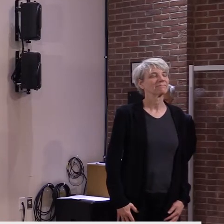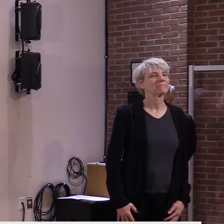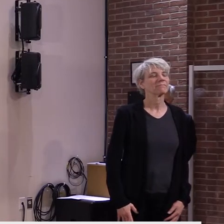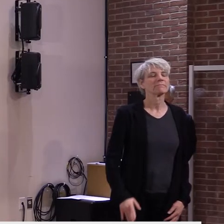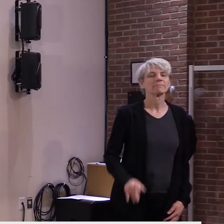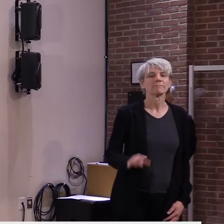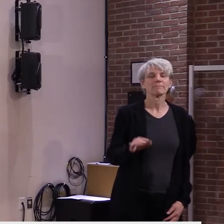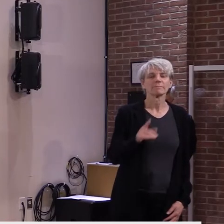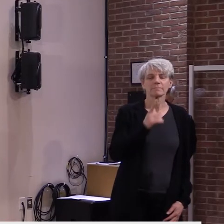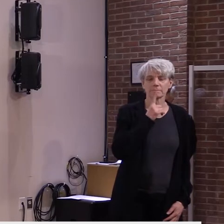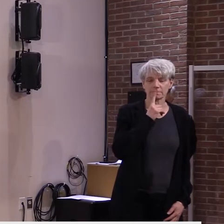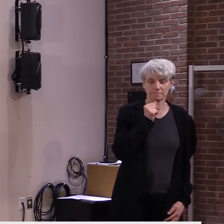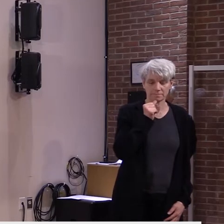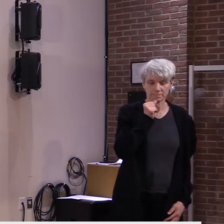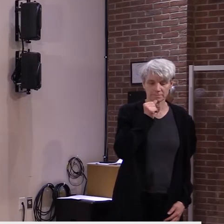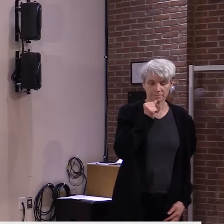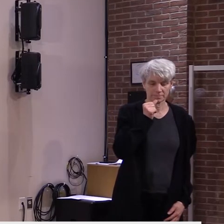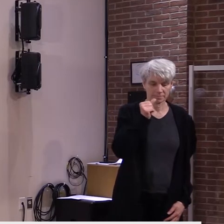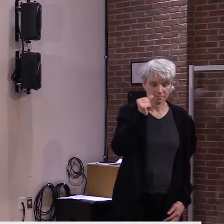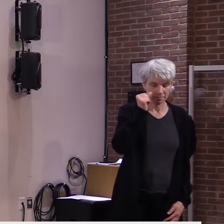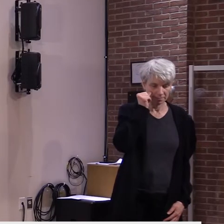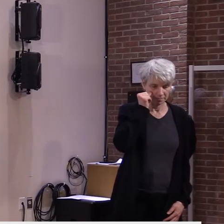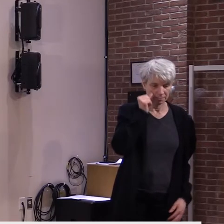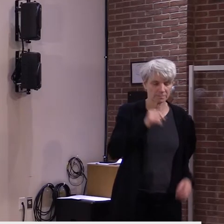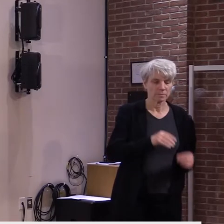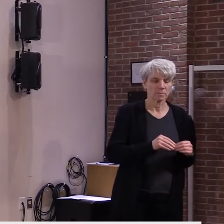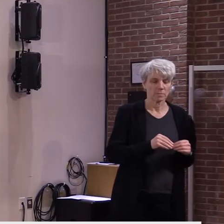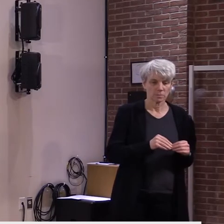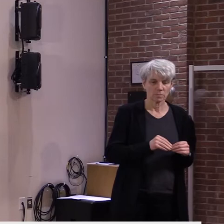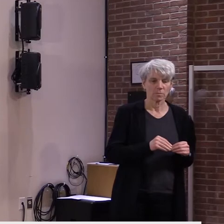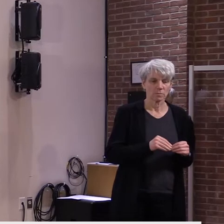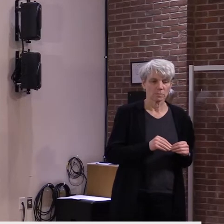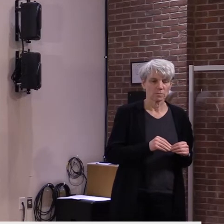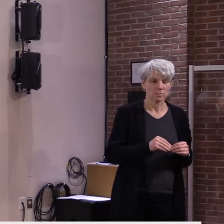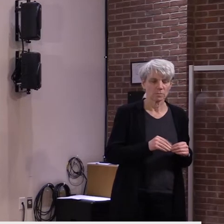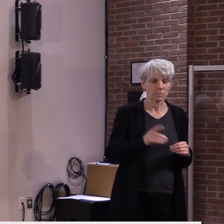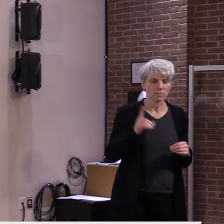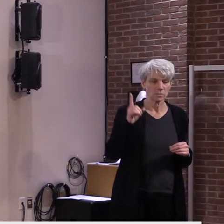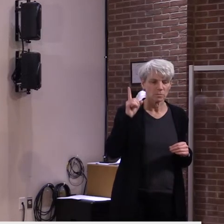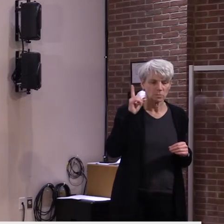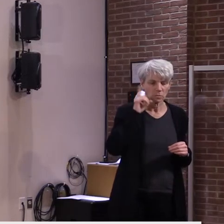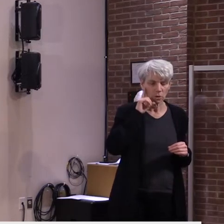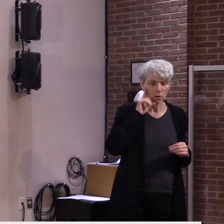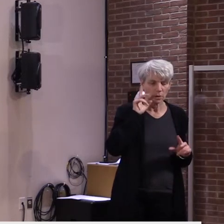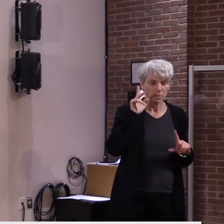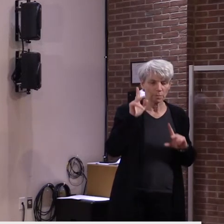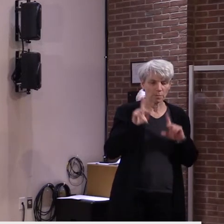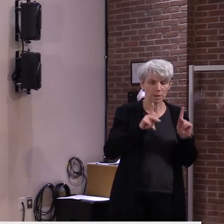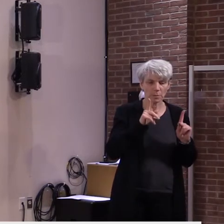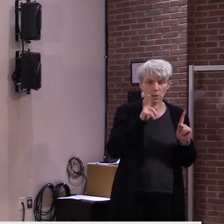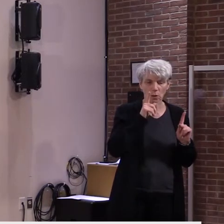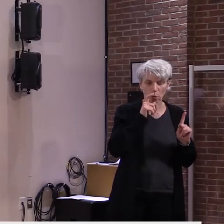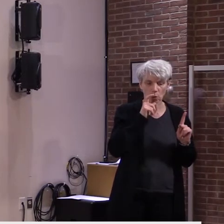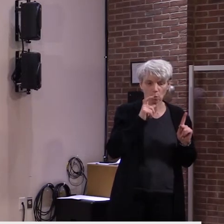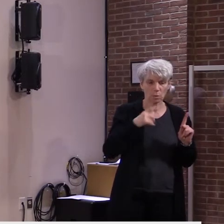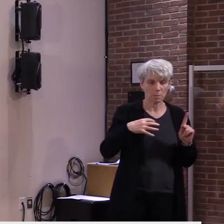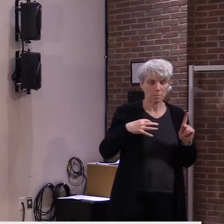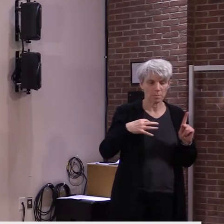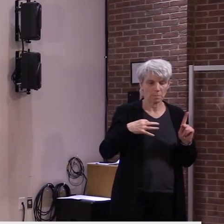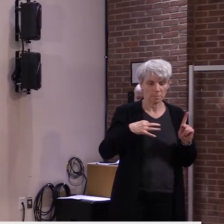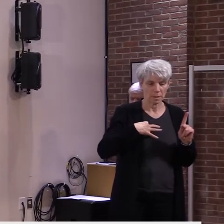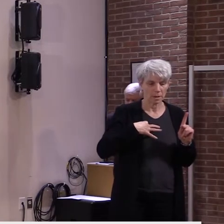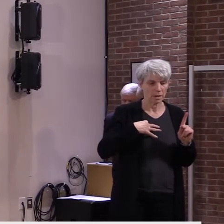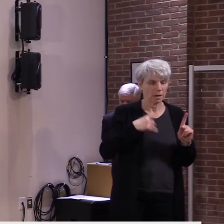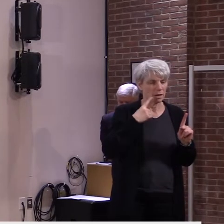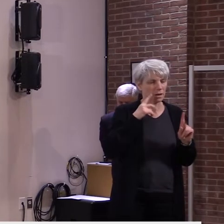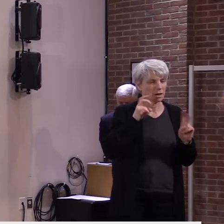The department said yesterday that it is aware of issues claimants have been having entering work search information or entering exemptions.